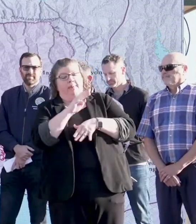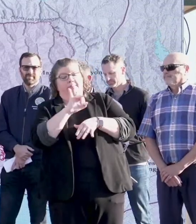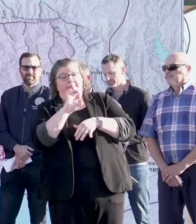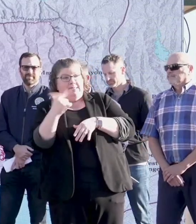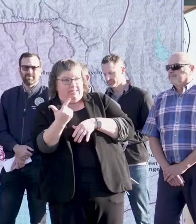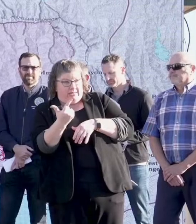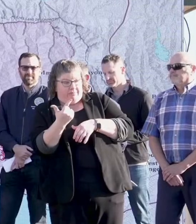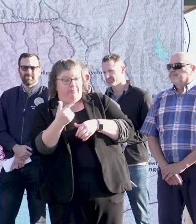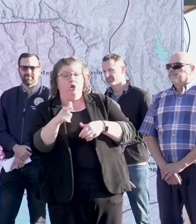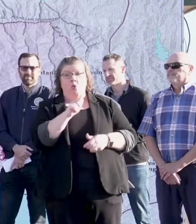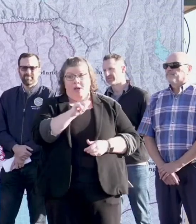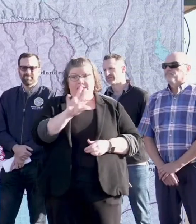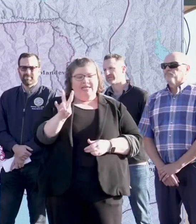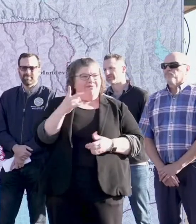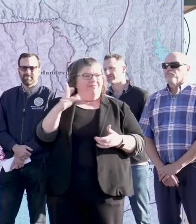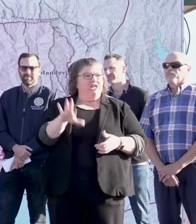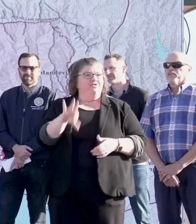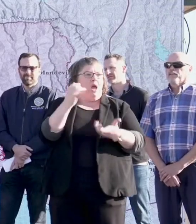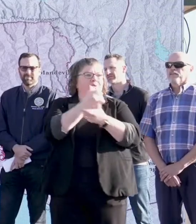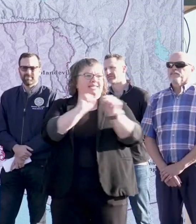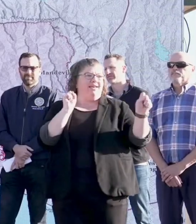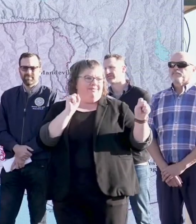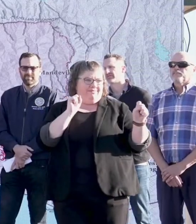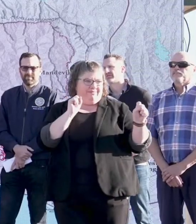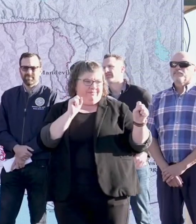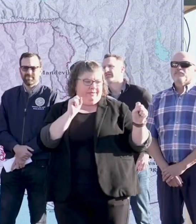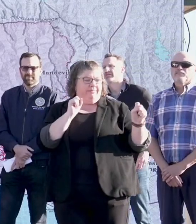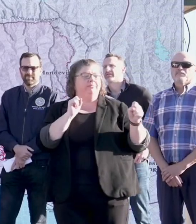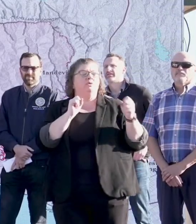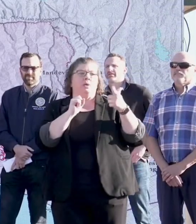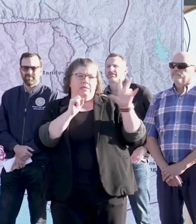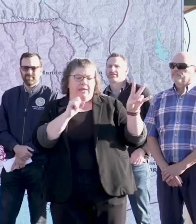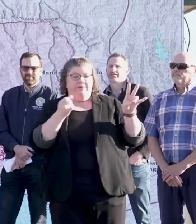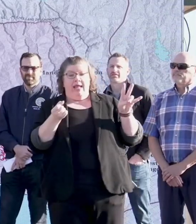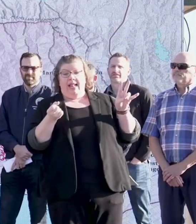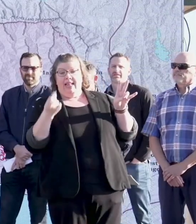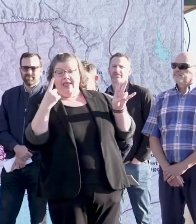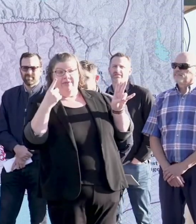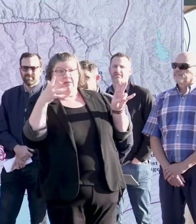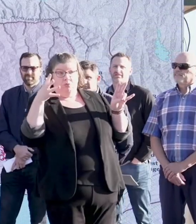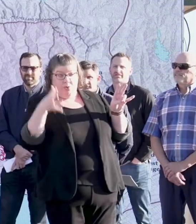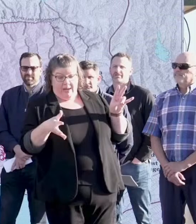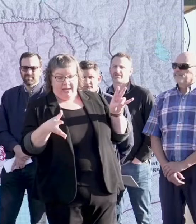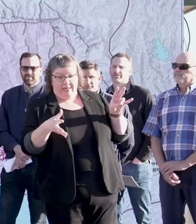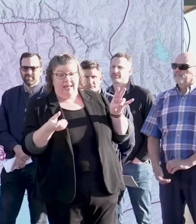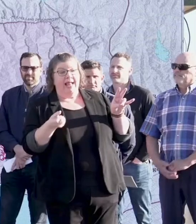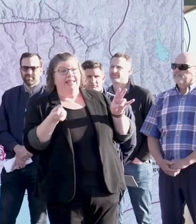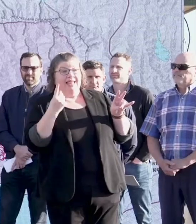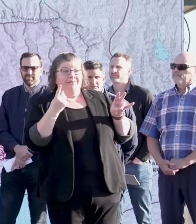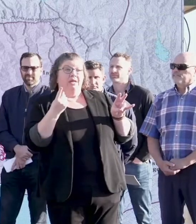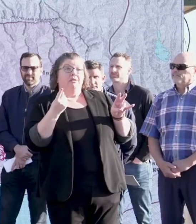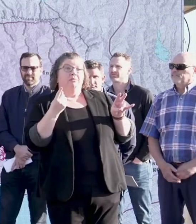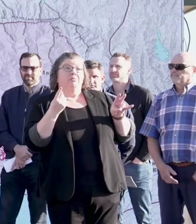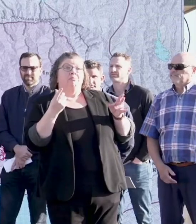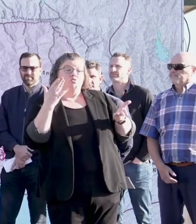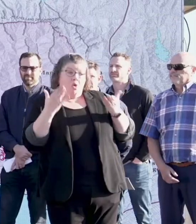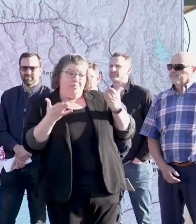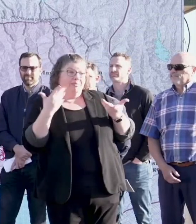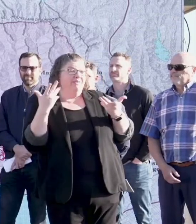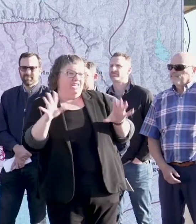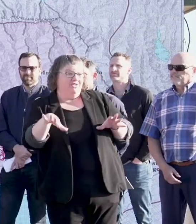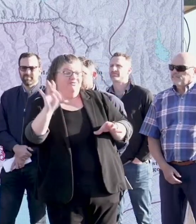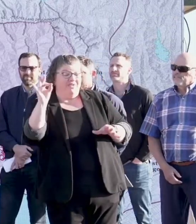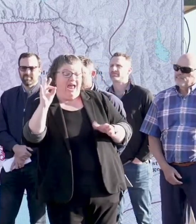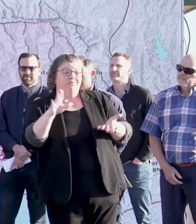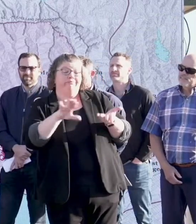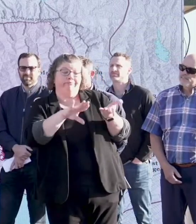27 have been found safe. Of that, 11 remaining, 11 have most likely been found deceased but have not